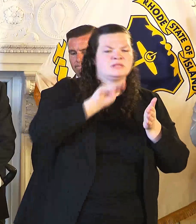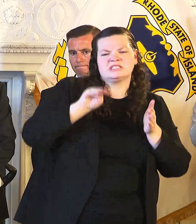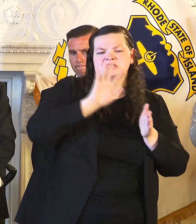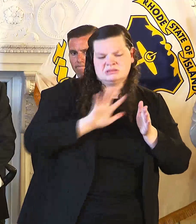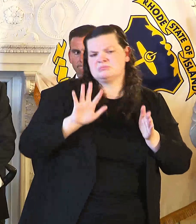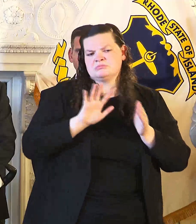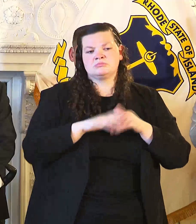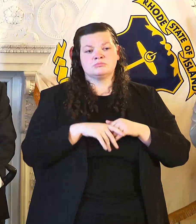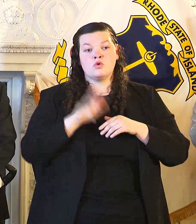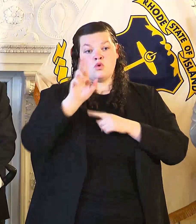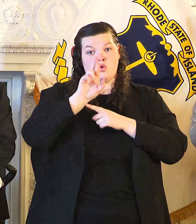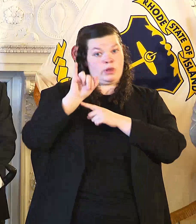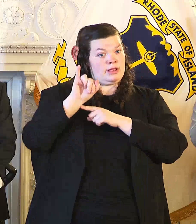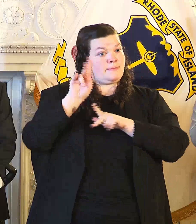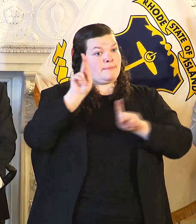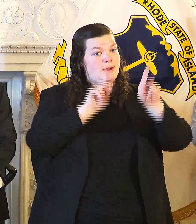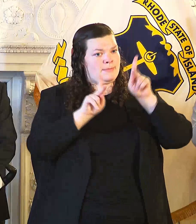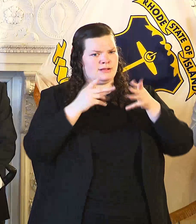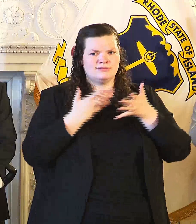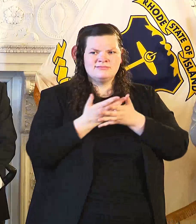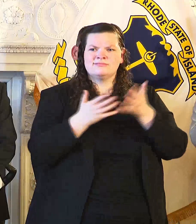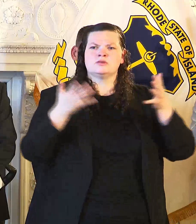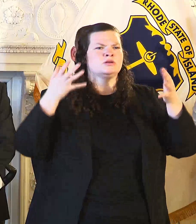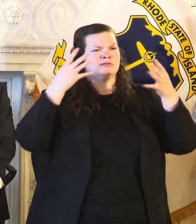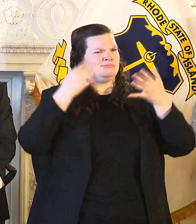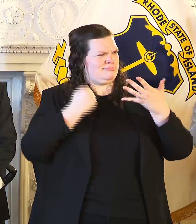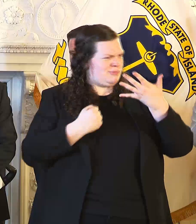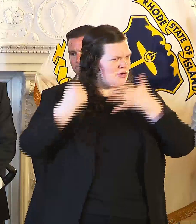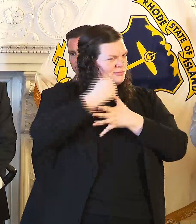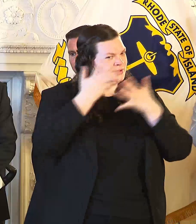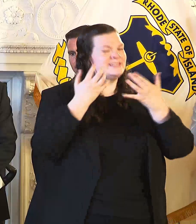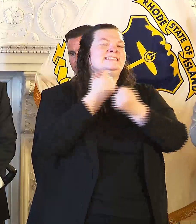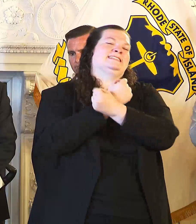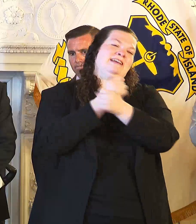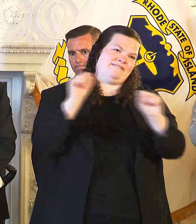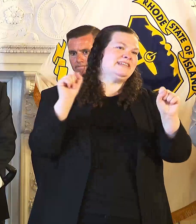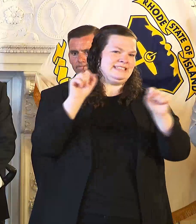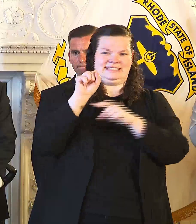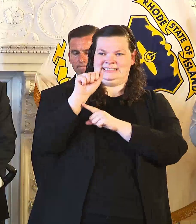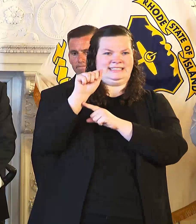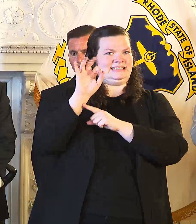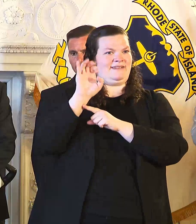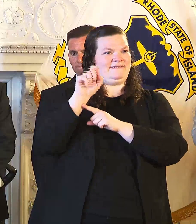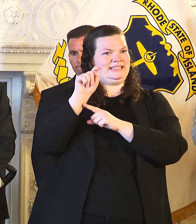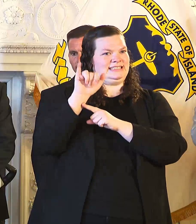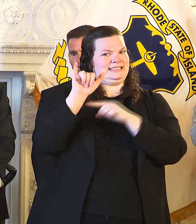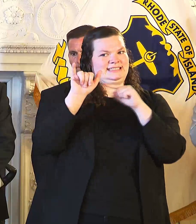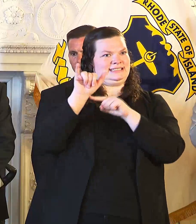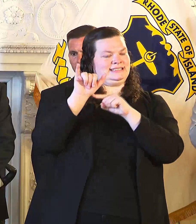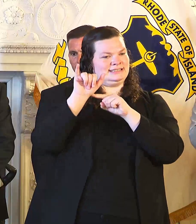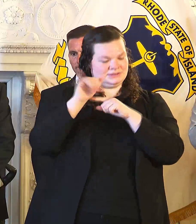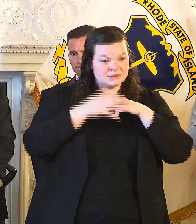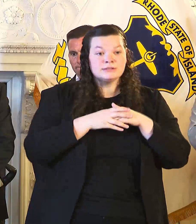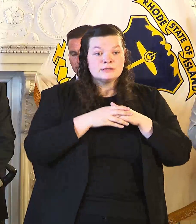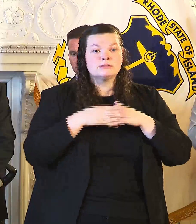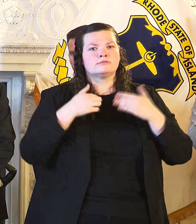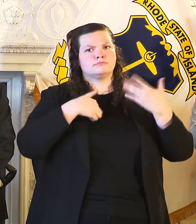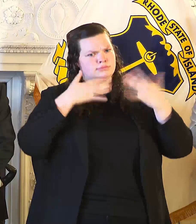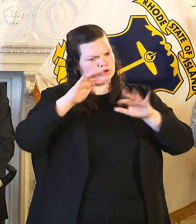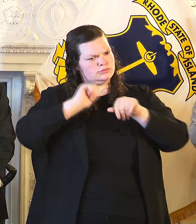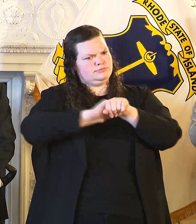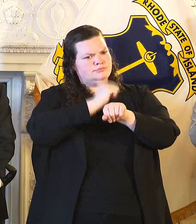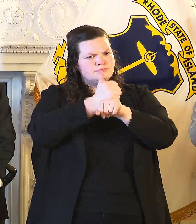top priority. Two, we actually have a budget that we are working within that budget, and we're not going to have to go